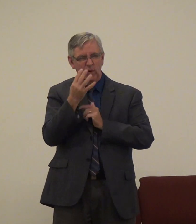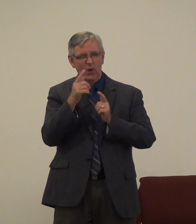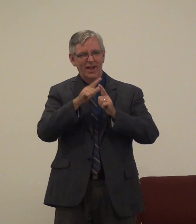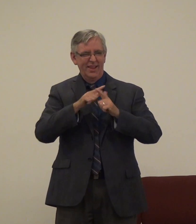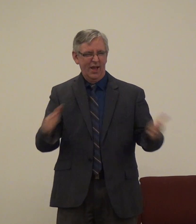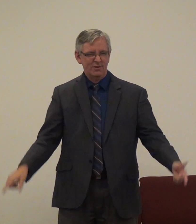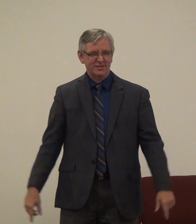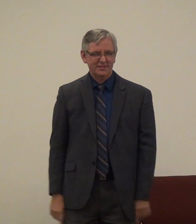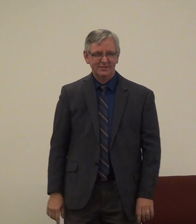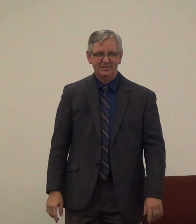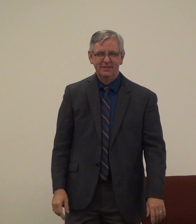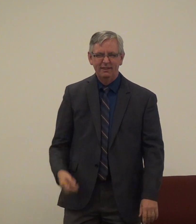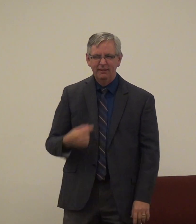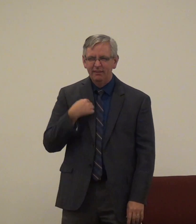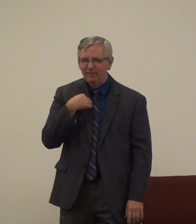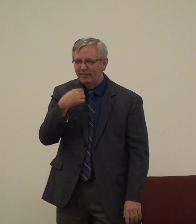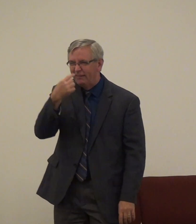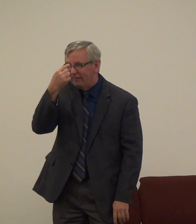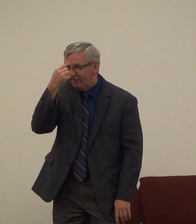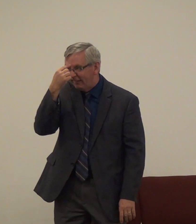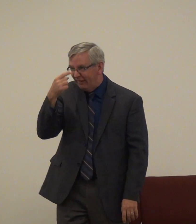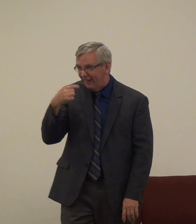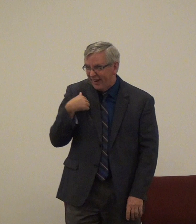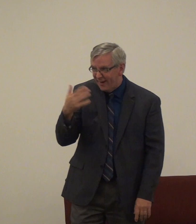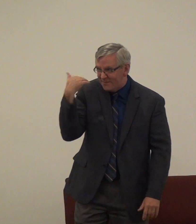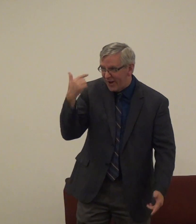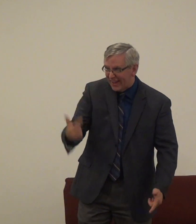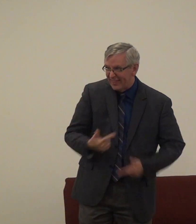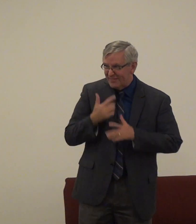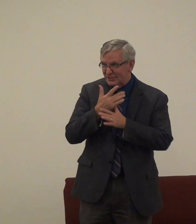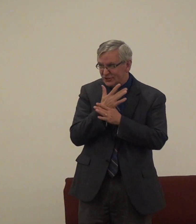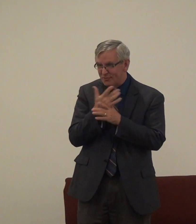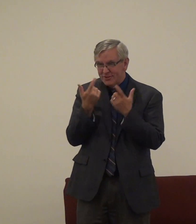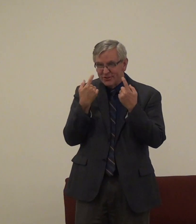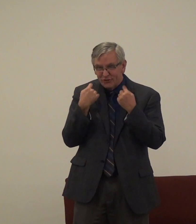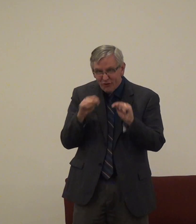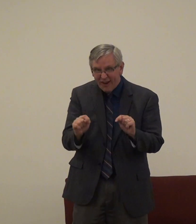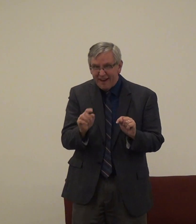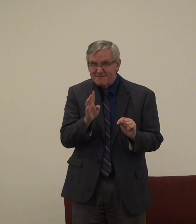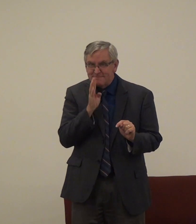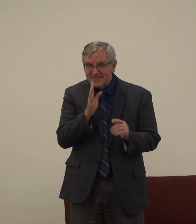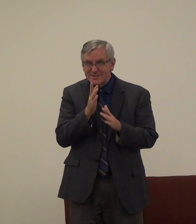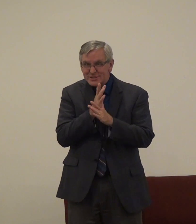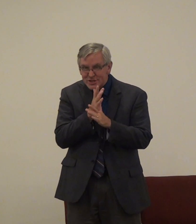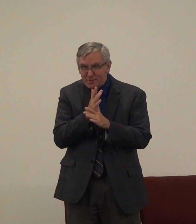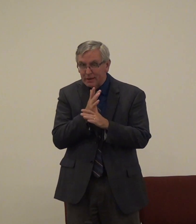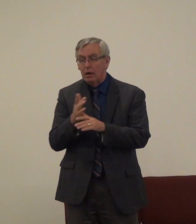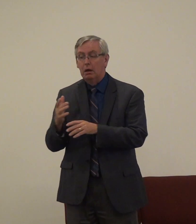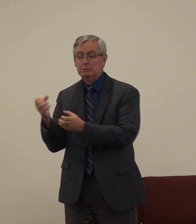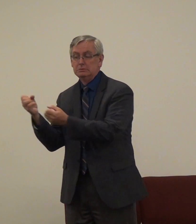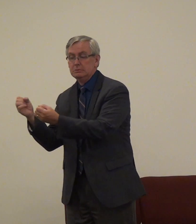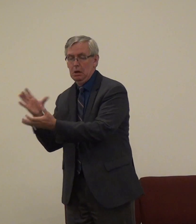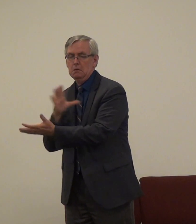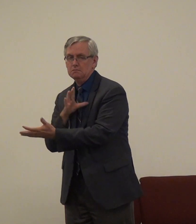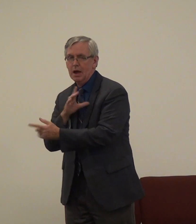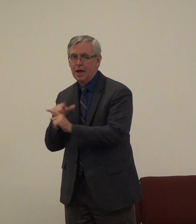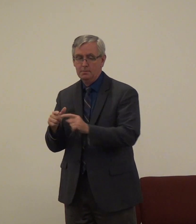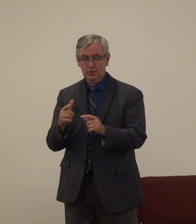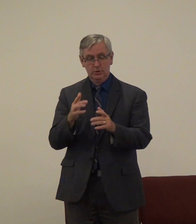self-taught, fluent in four languages. Now, I thought about that. I lived in Germany, and I tried to learn to speak German. Now, sign